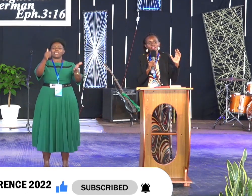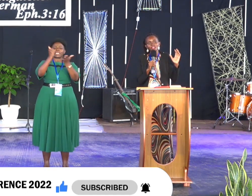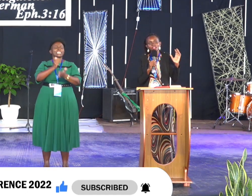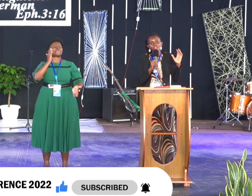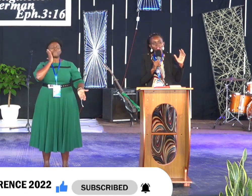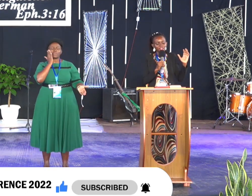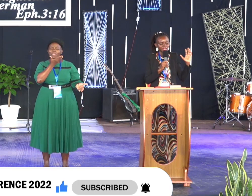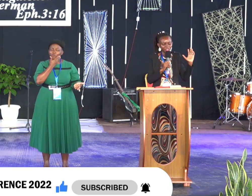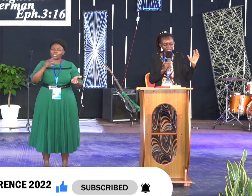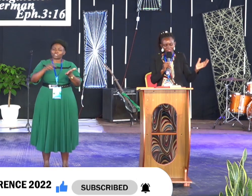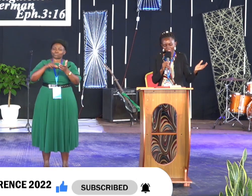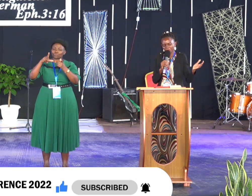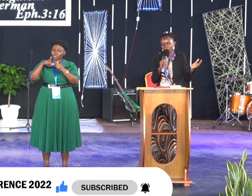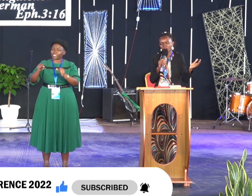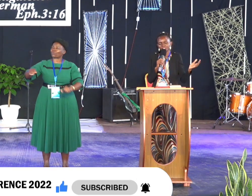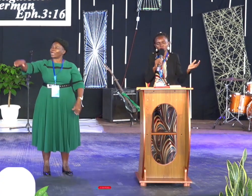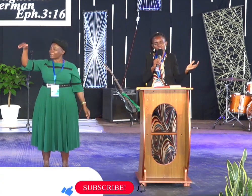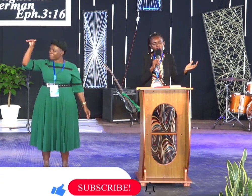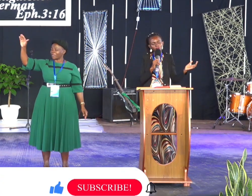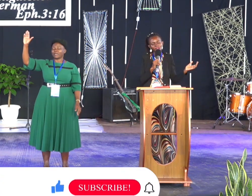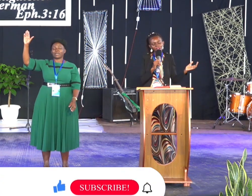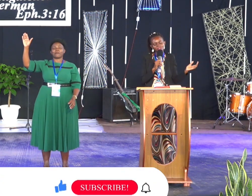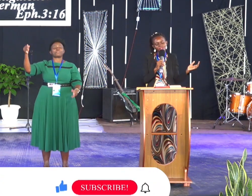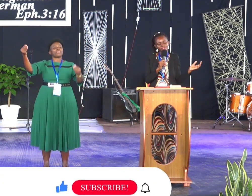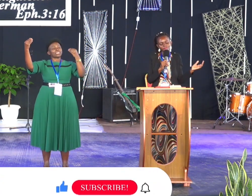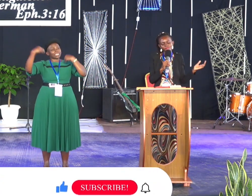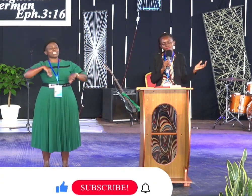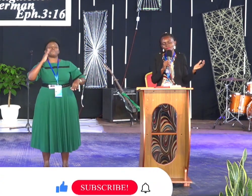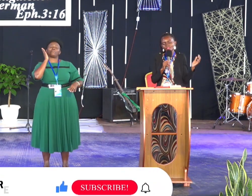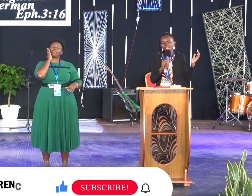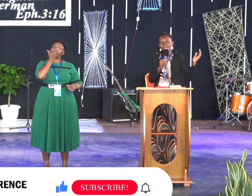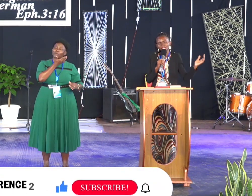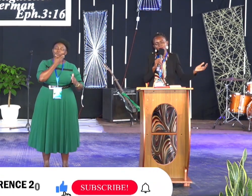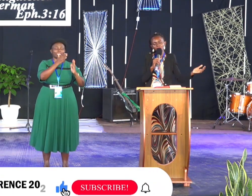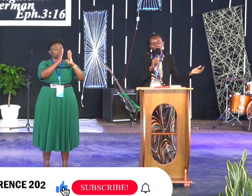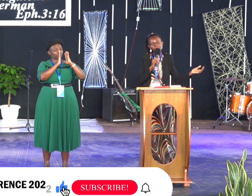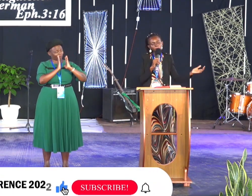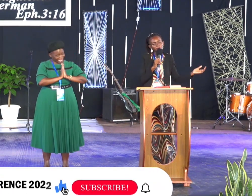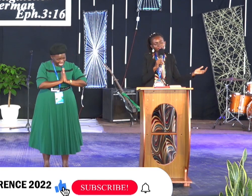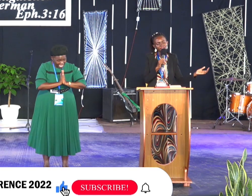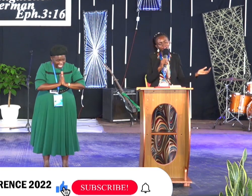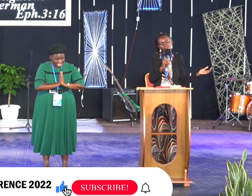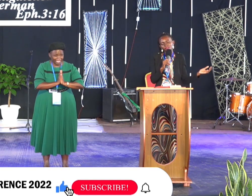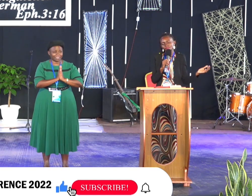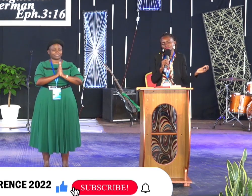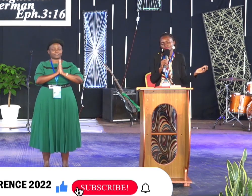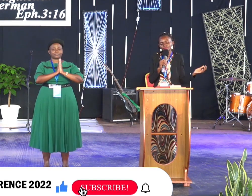Say Lord Jesus. Give me grace to read your word. Give me grace to